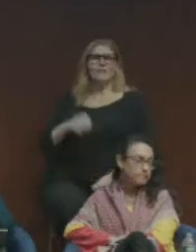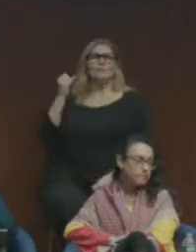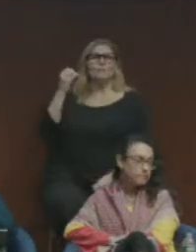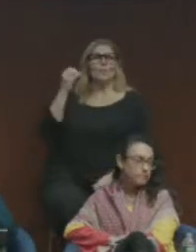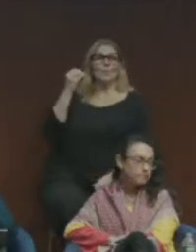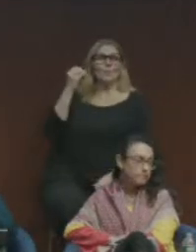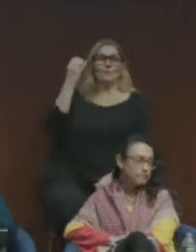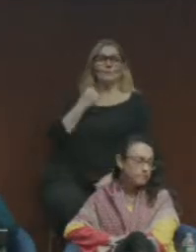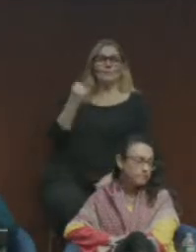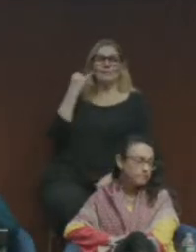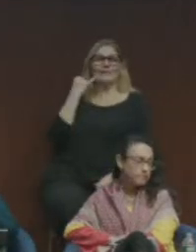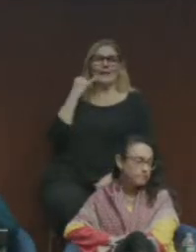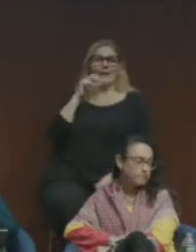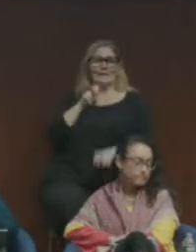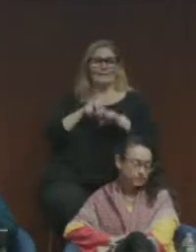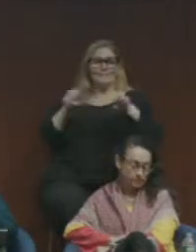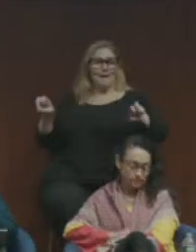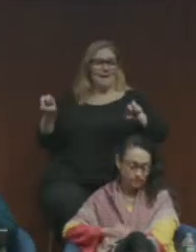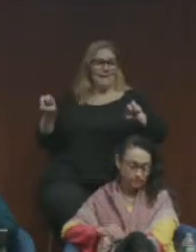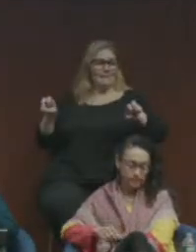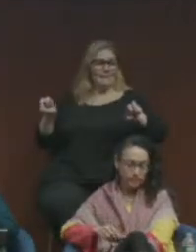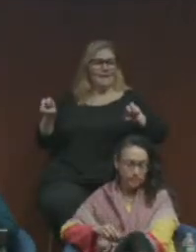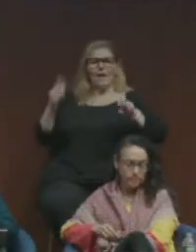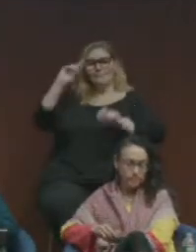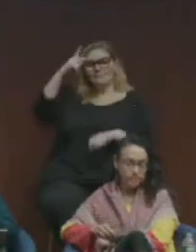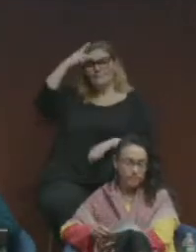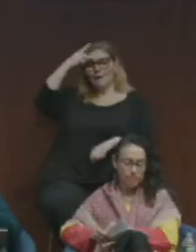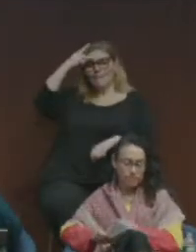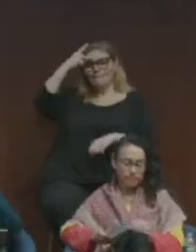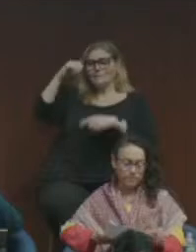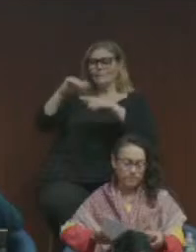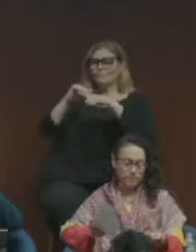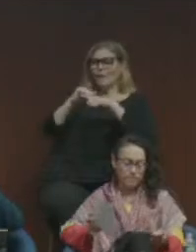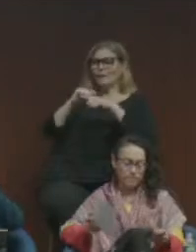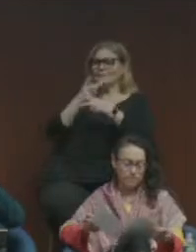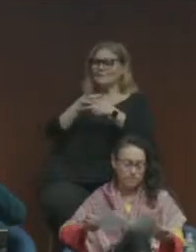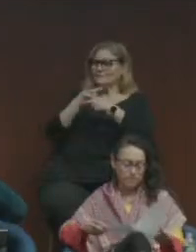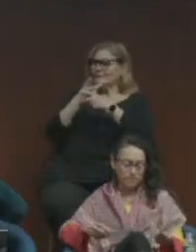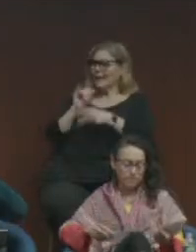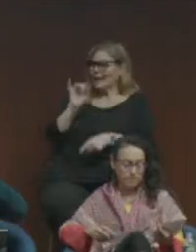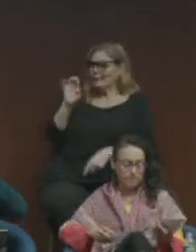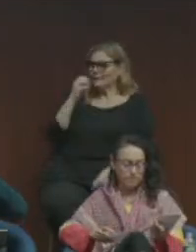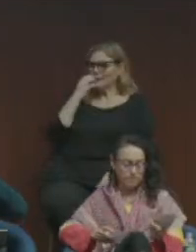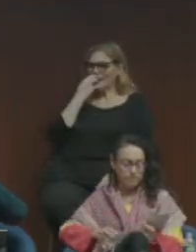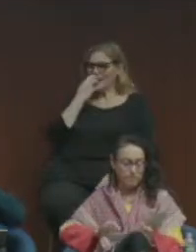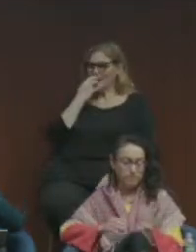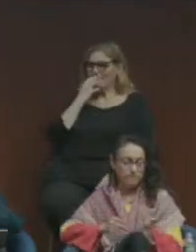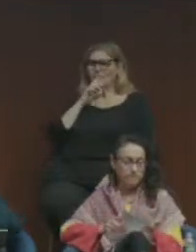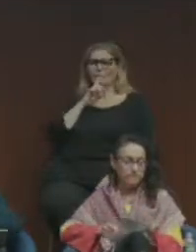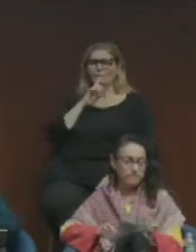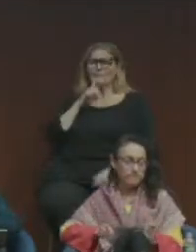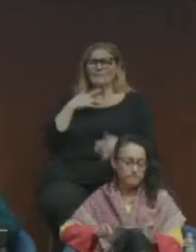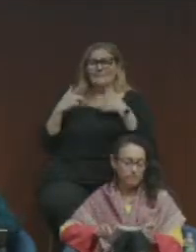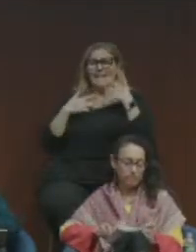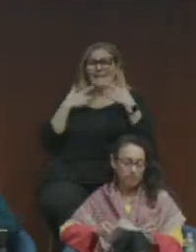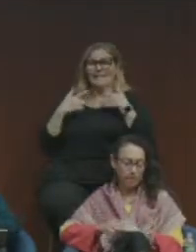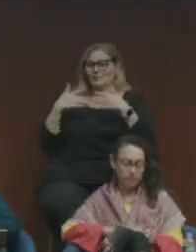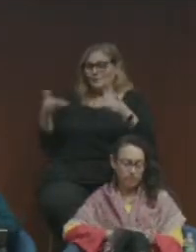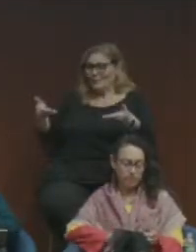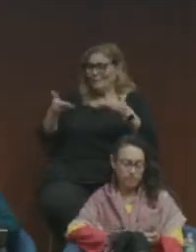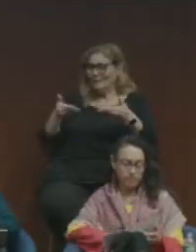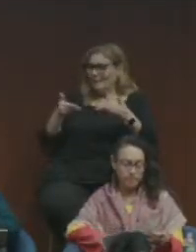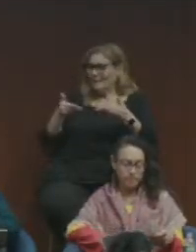So for today's panel, the politics and praxis of care, I'm really, really excited to